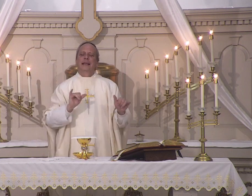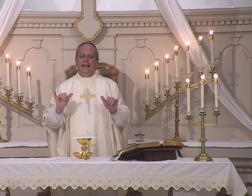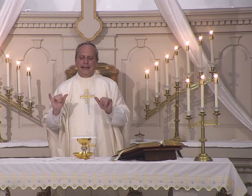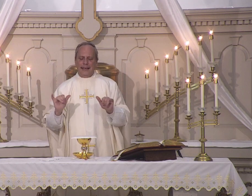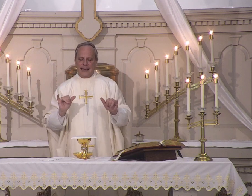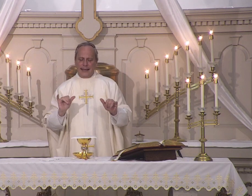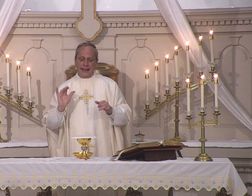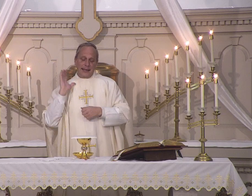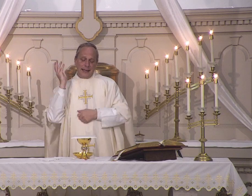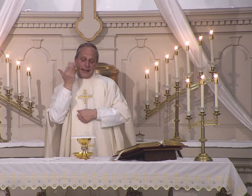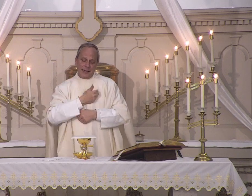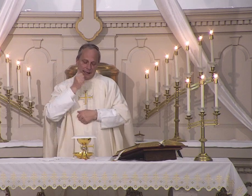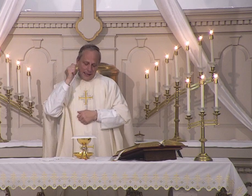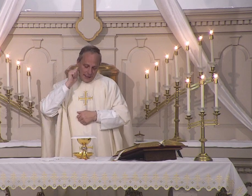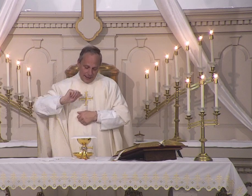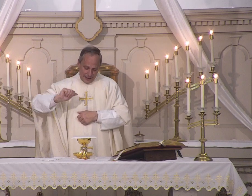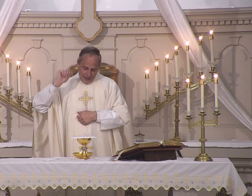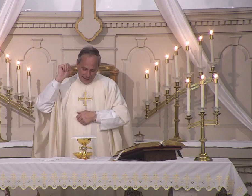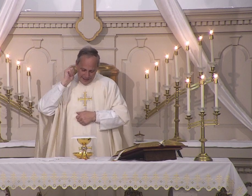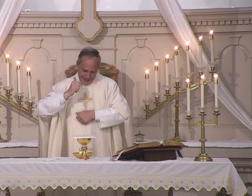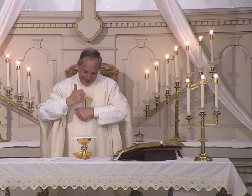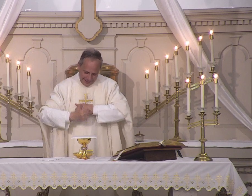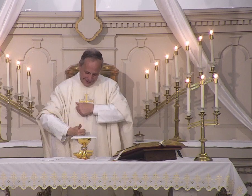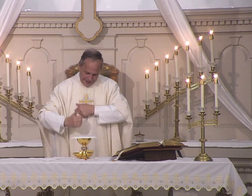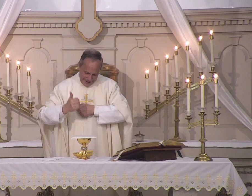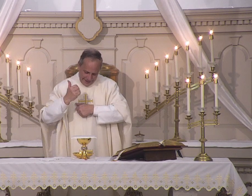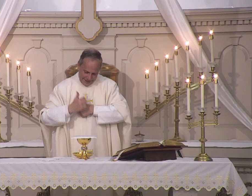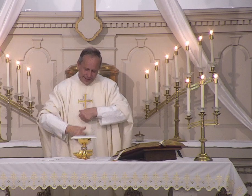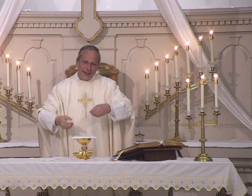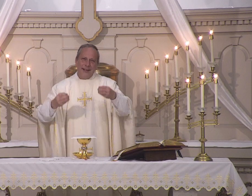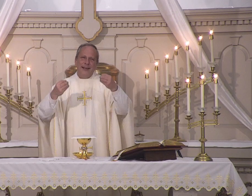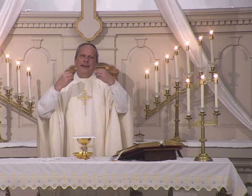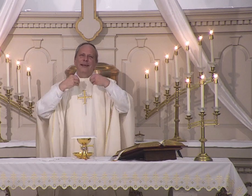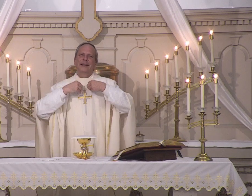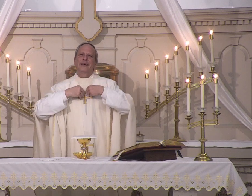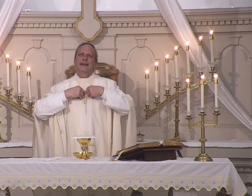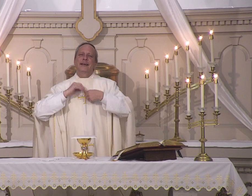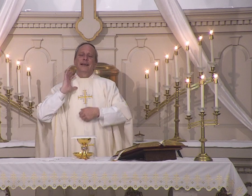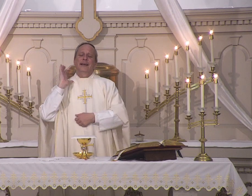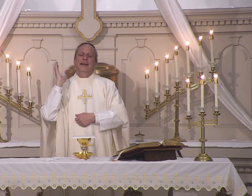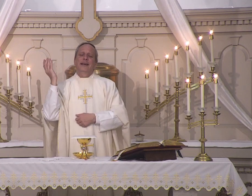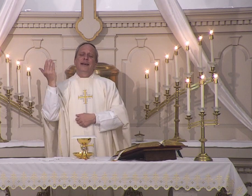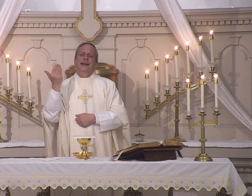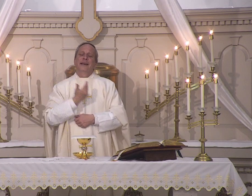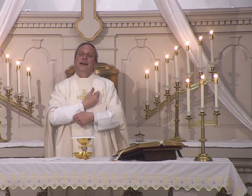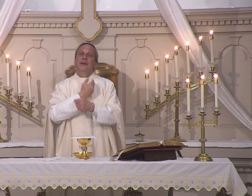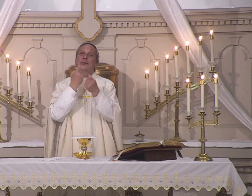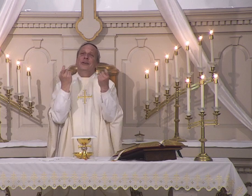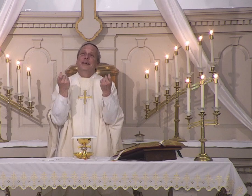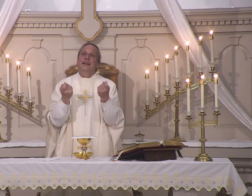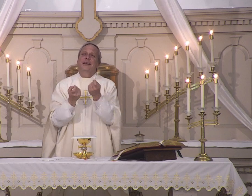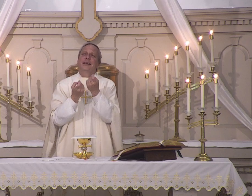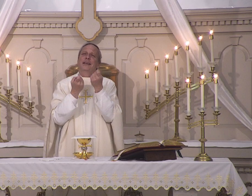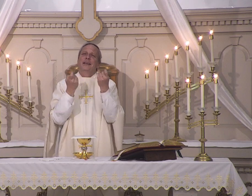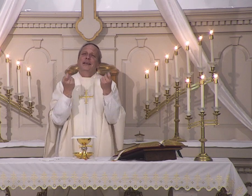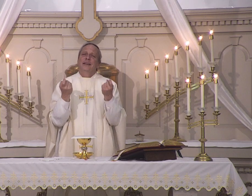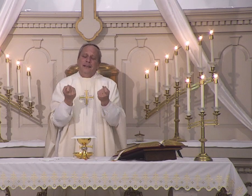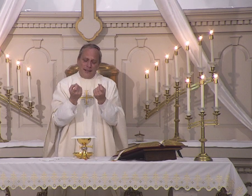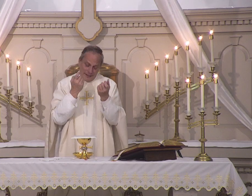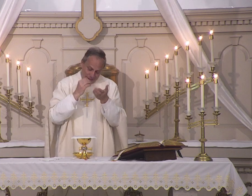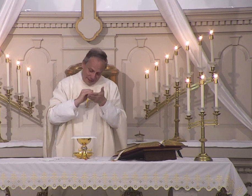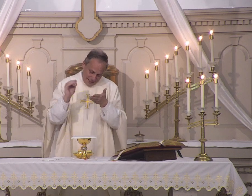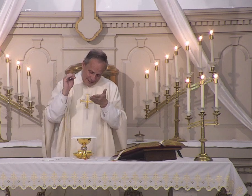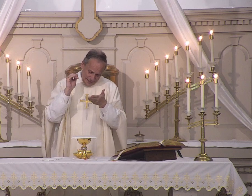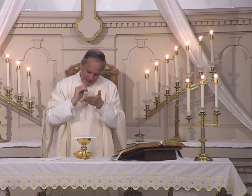it is in heaven. Give us this day our daily bread, and